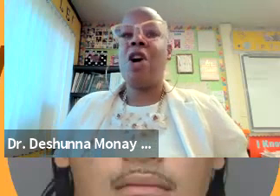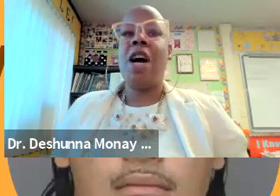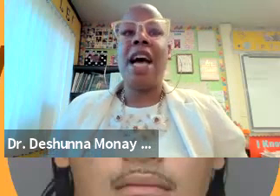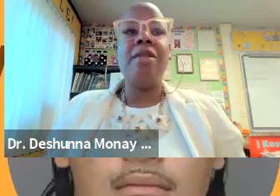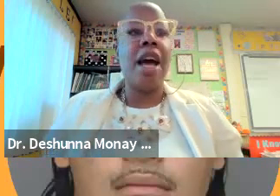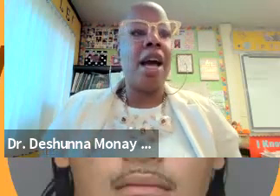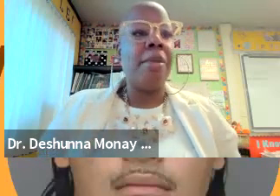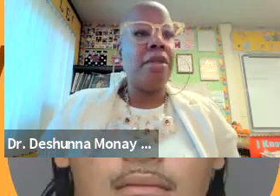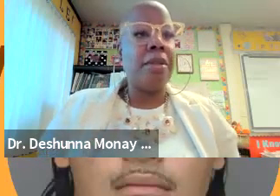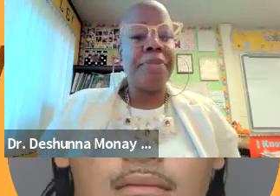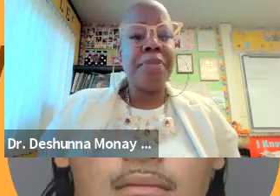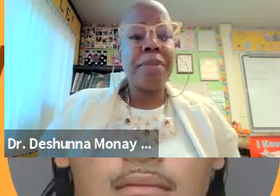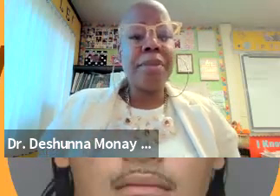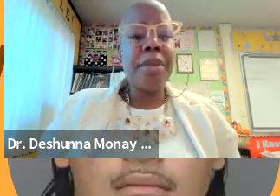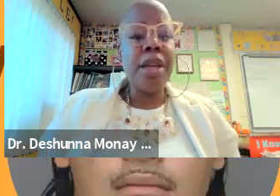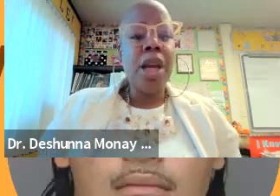And so a lot of times